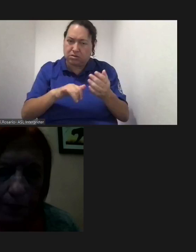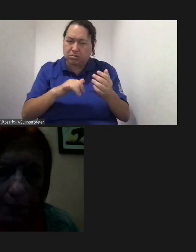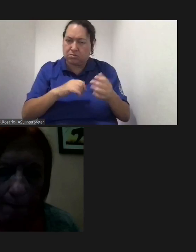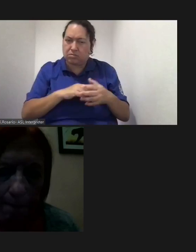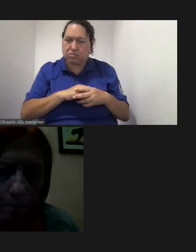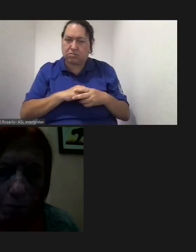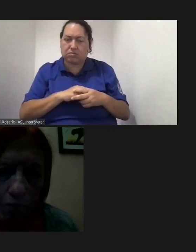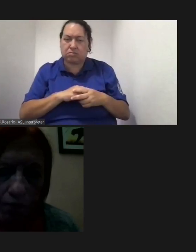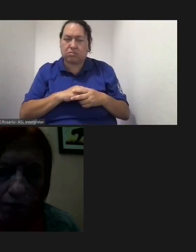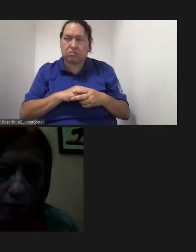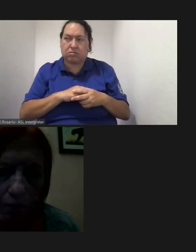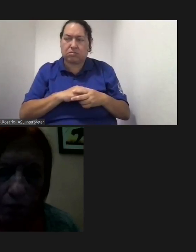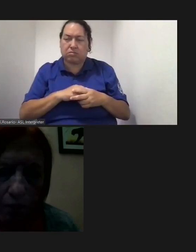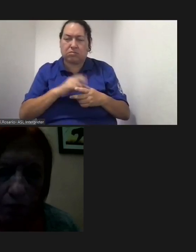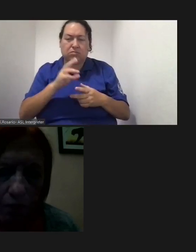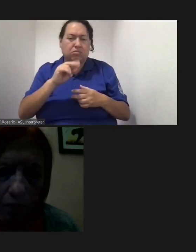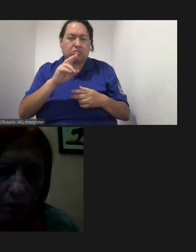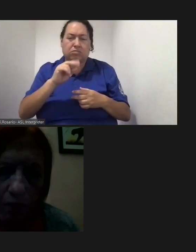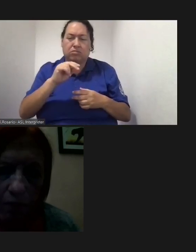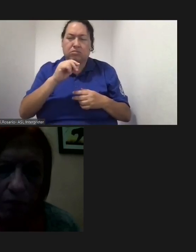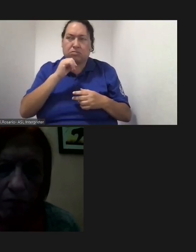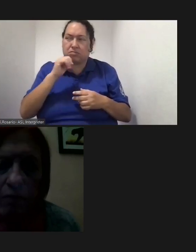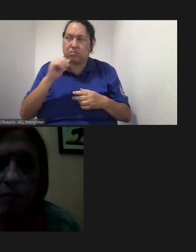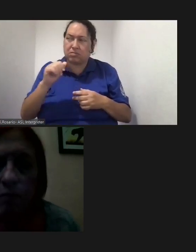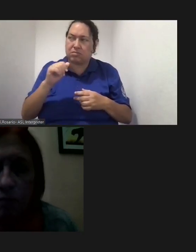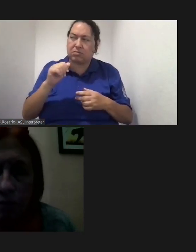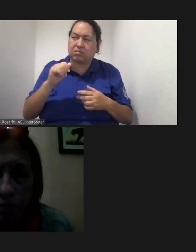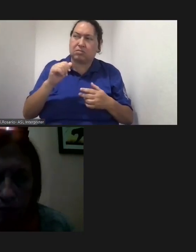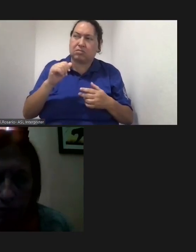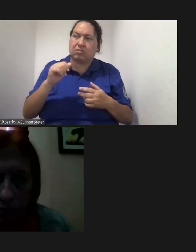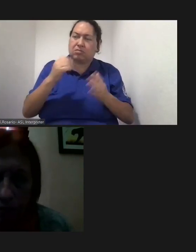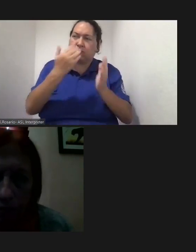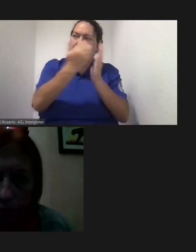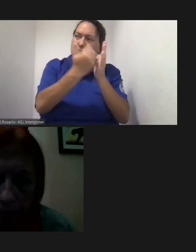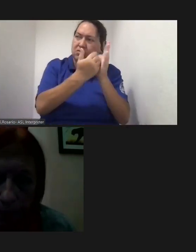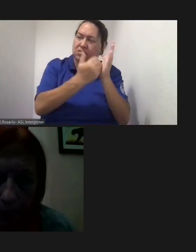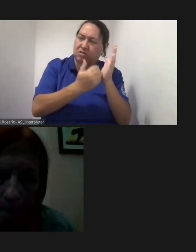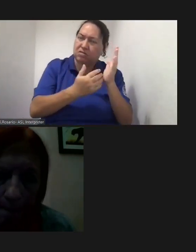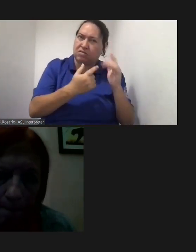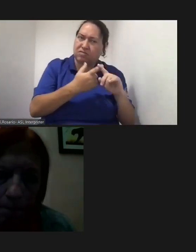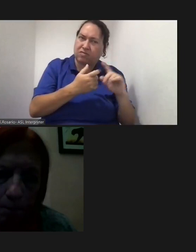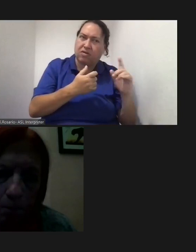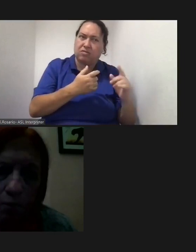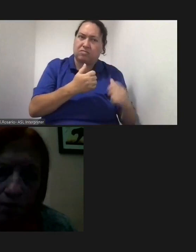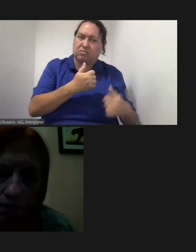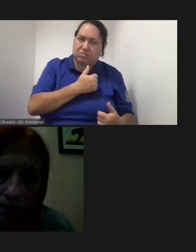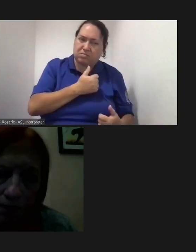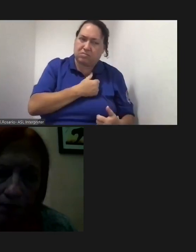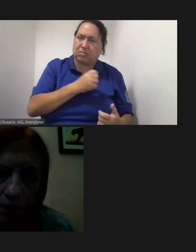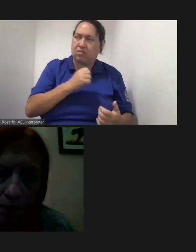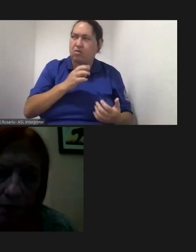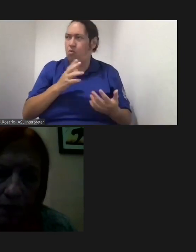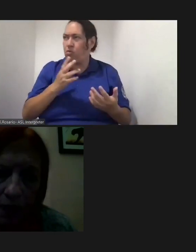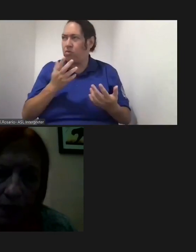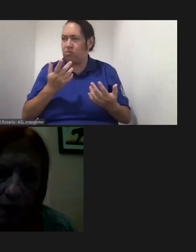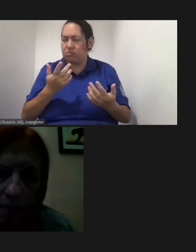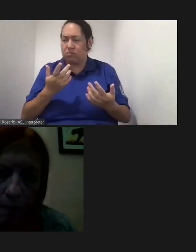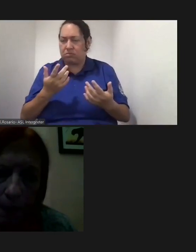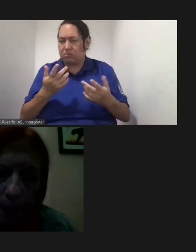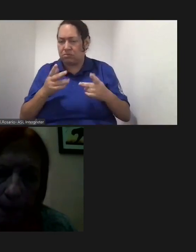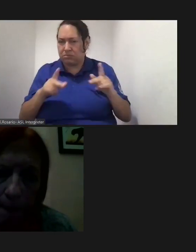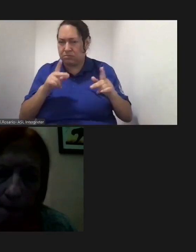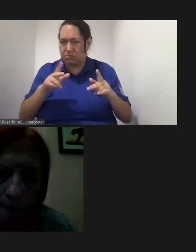These are not broken down by whether or not they're from Department of Defense or civilian otherwise. So, but you